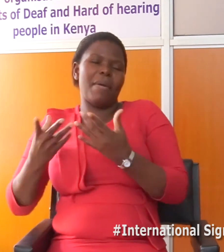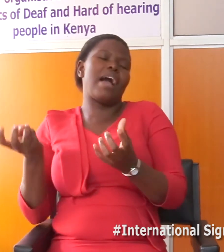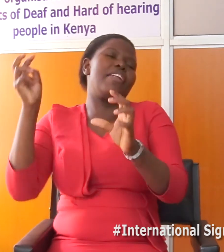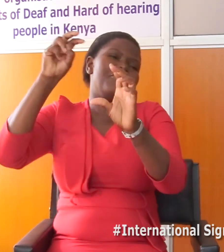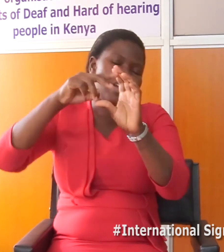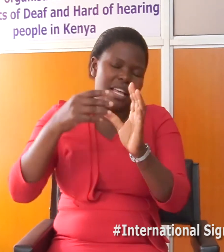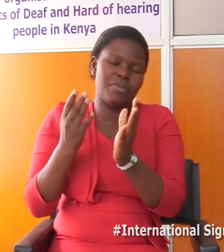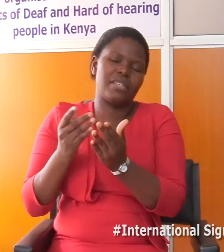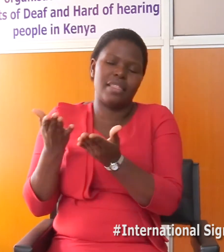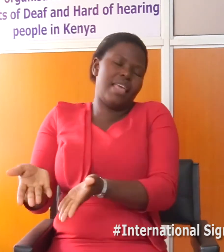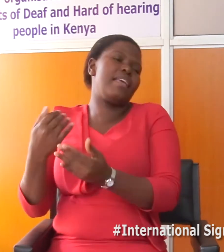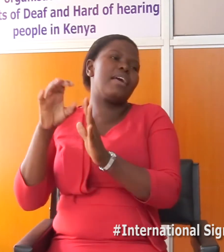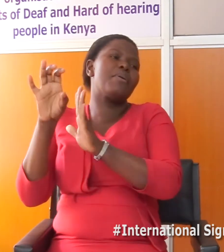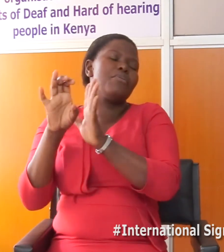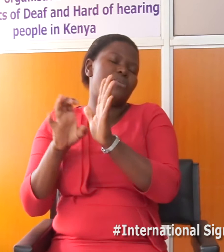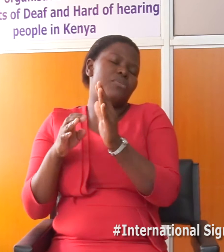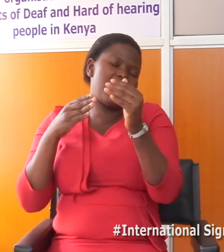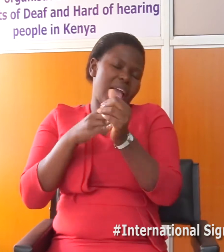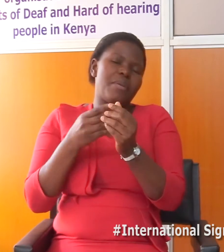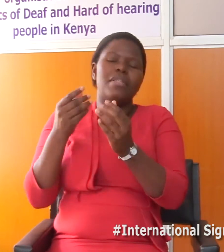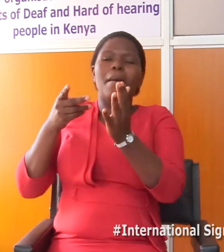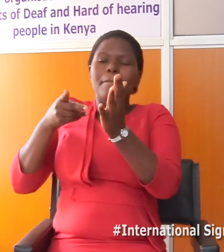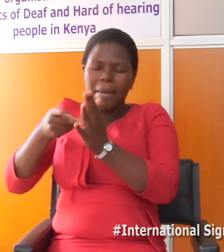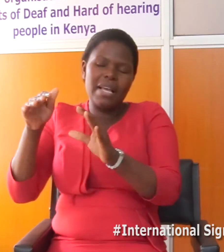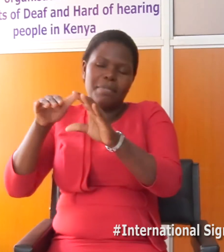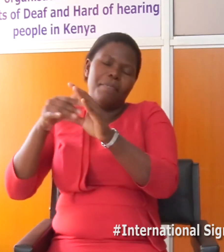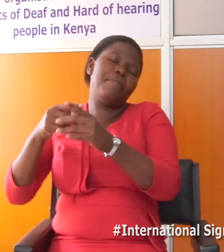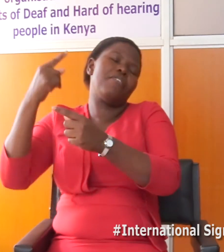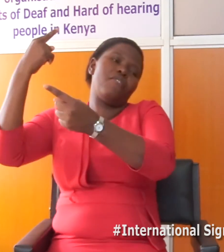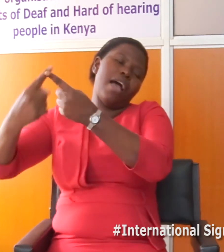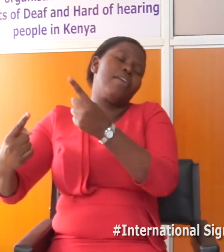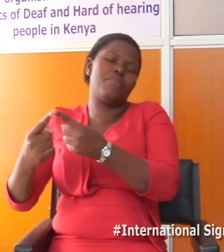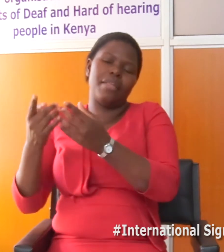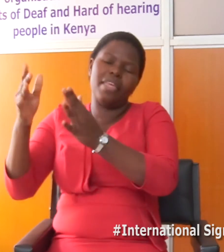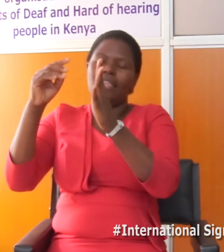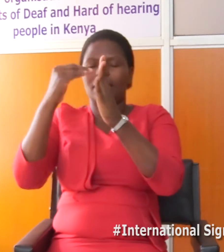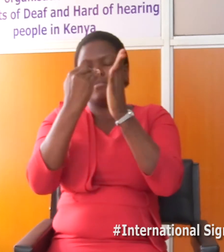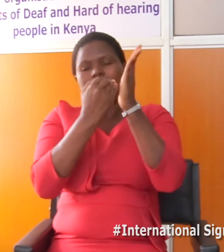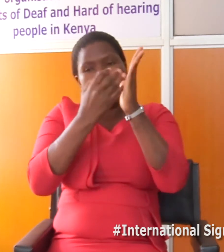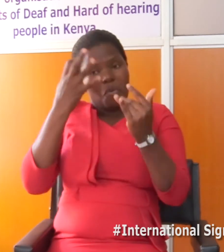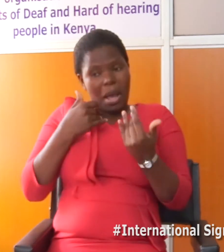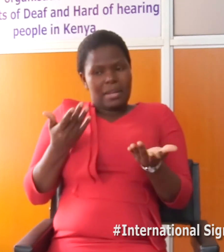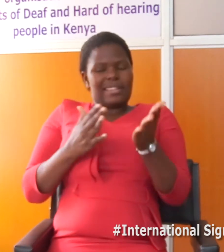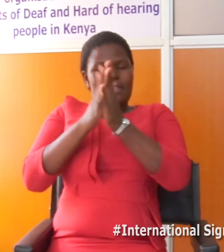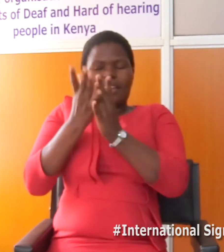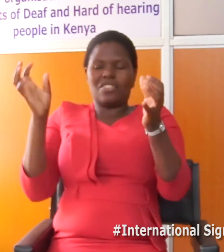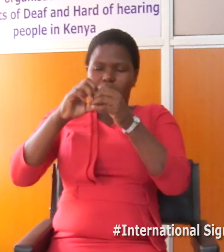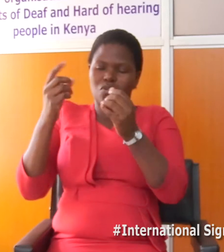us, whether it is individual or corporate or an associate. So there is a different category annual fee